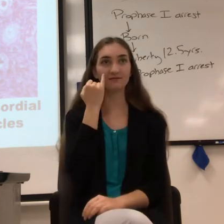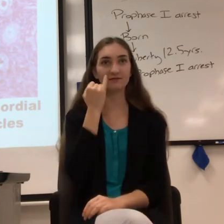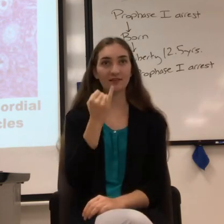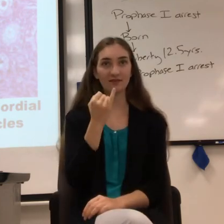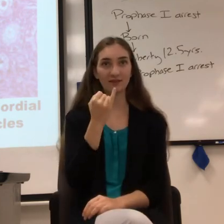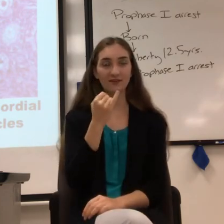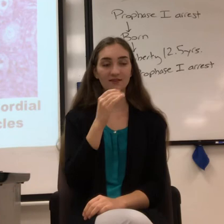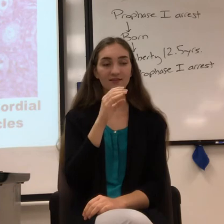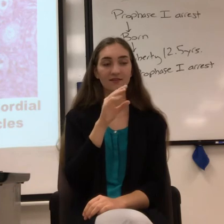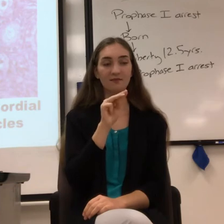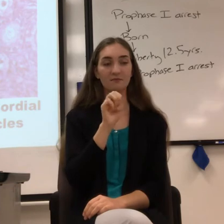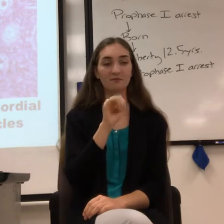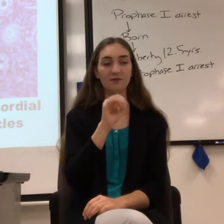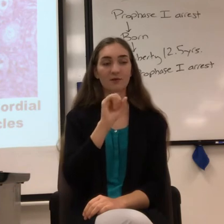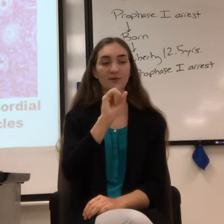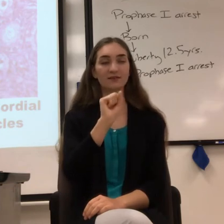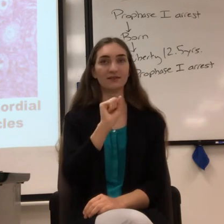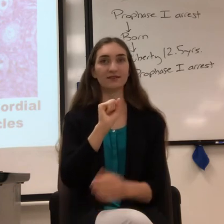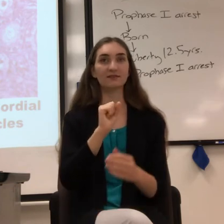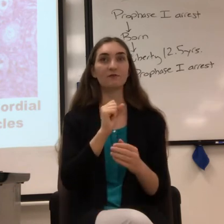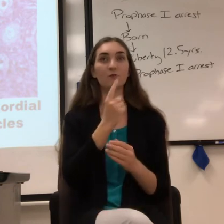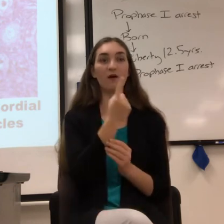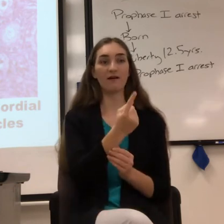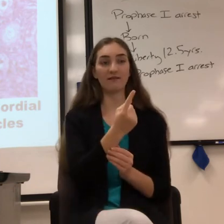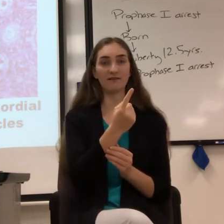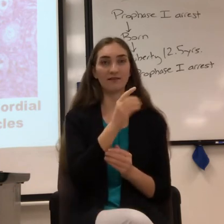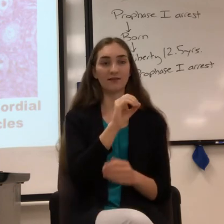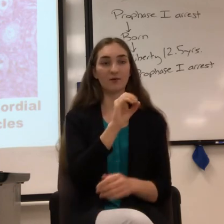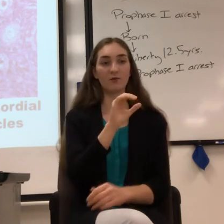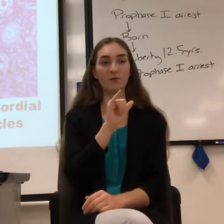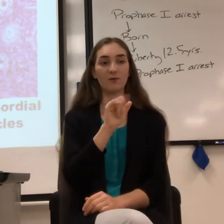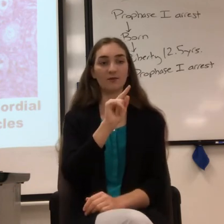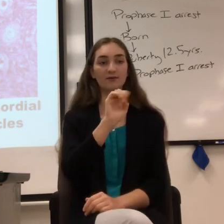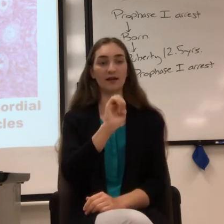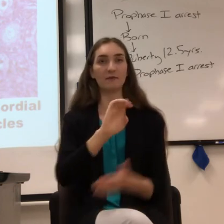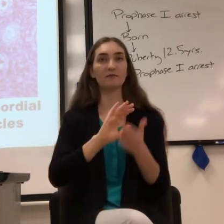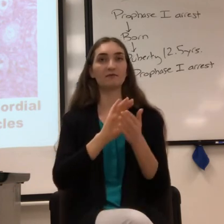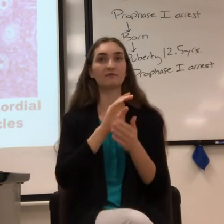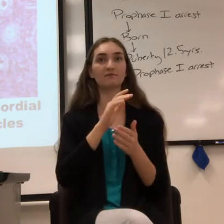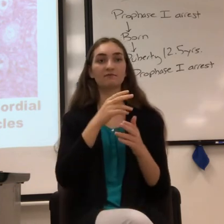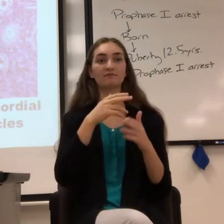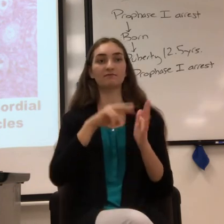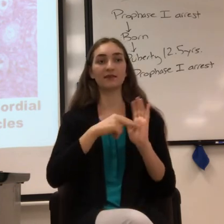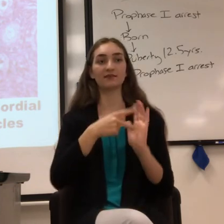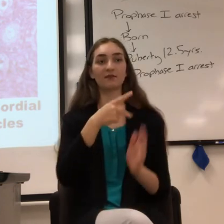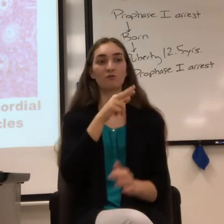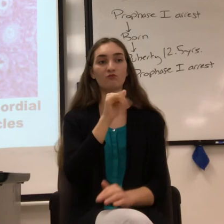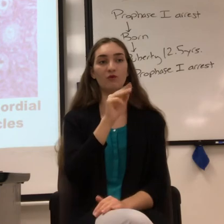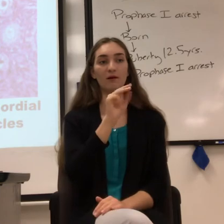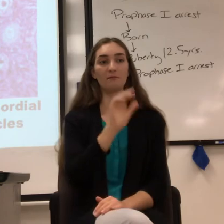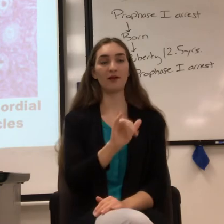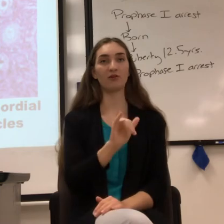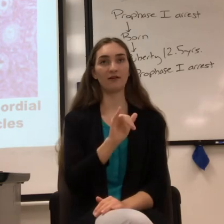primary oocyte. If you're in meiosis 2, later on, we'll call it a secondary oocyte.